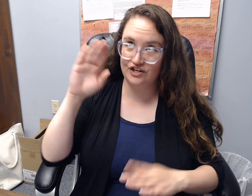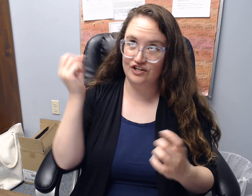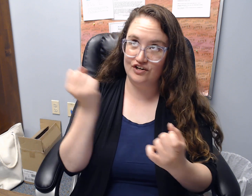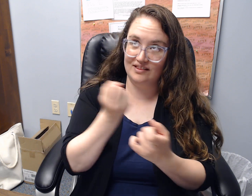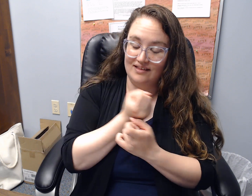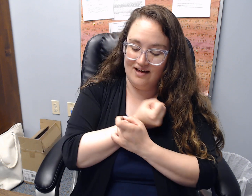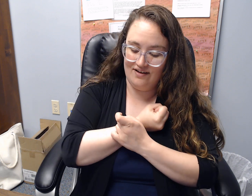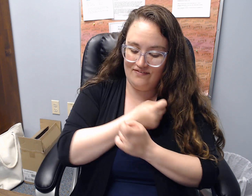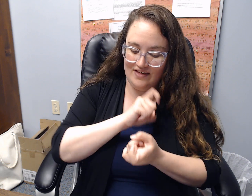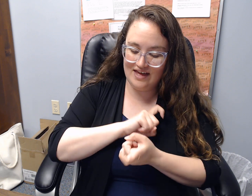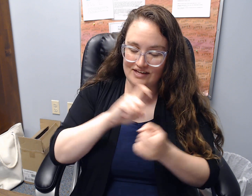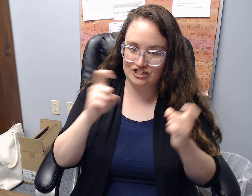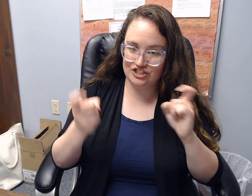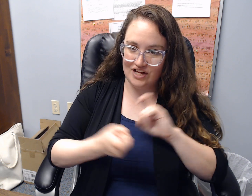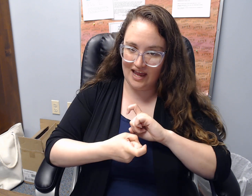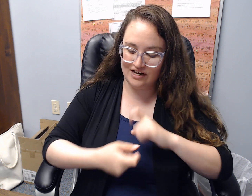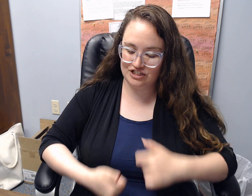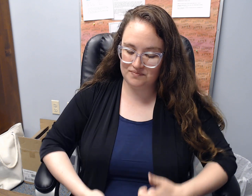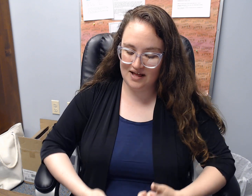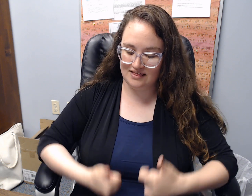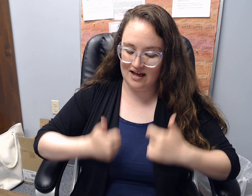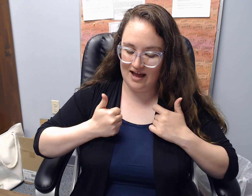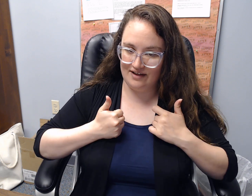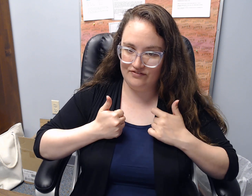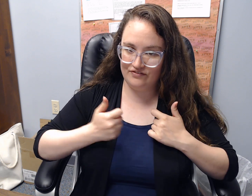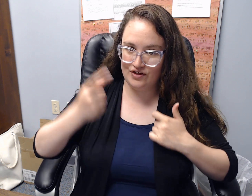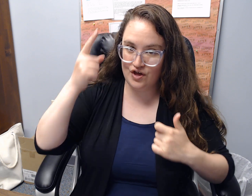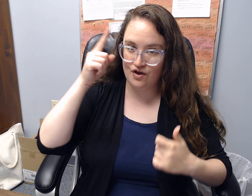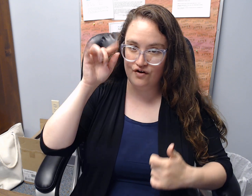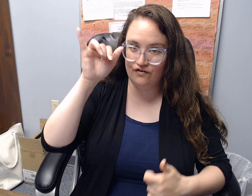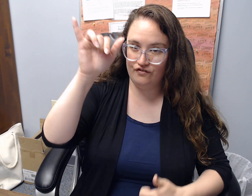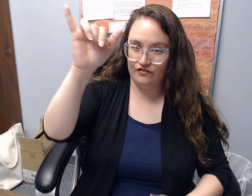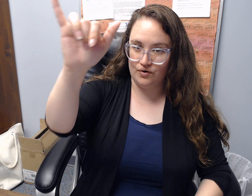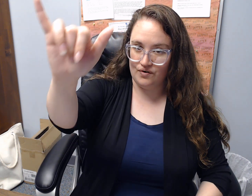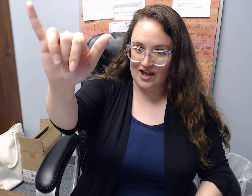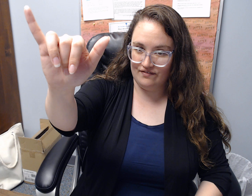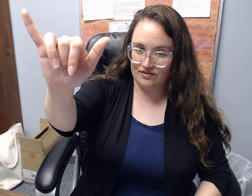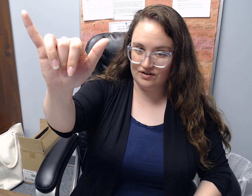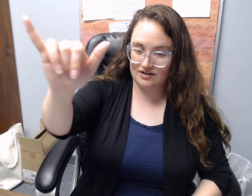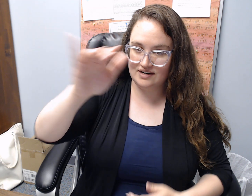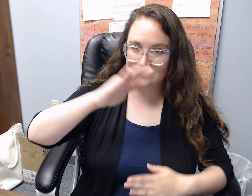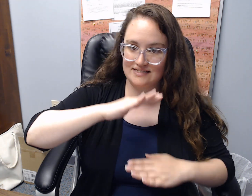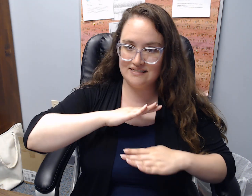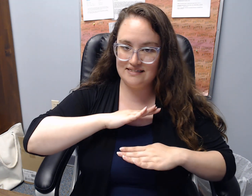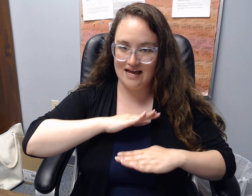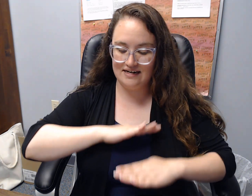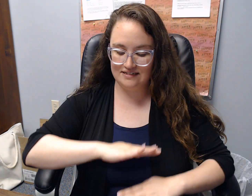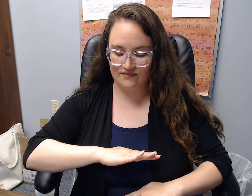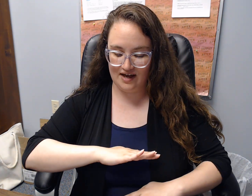Your love has changed my life, forever satisfied.